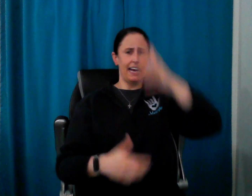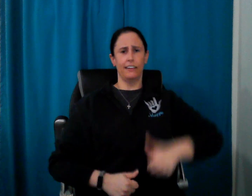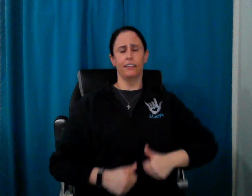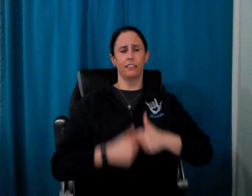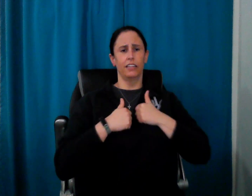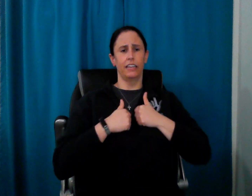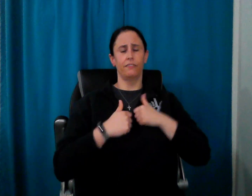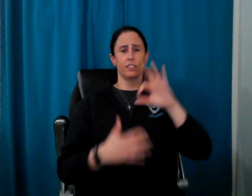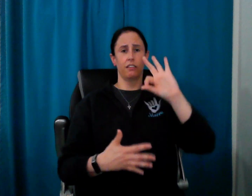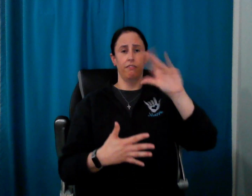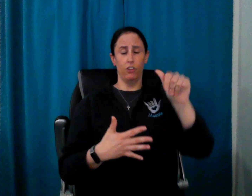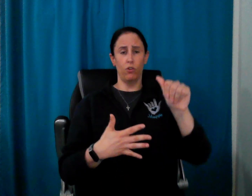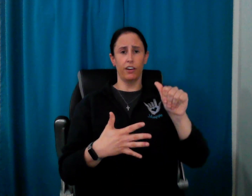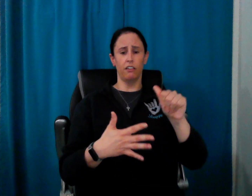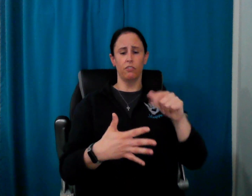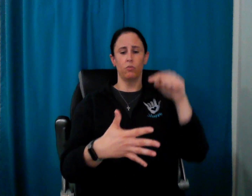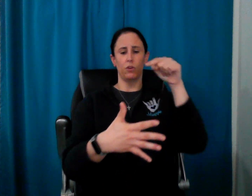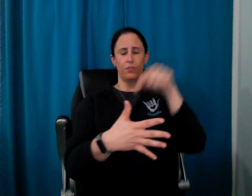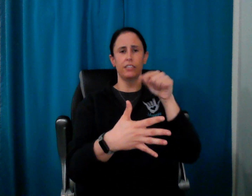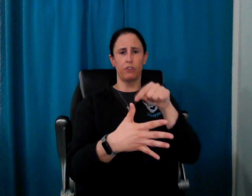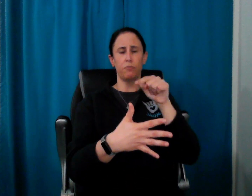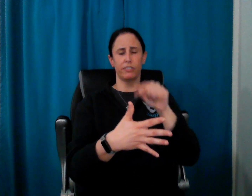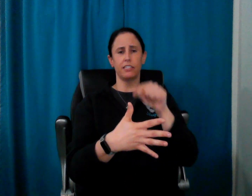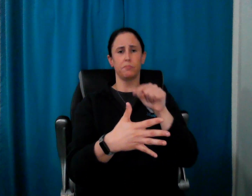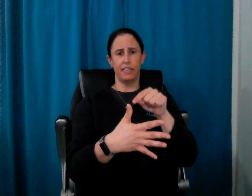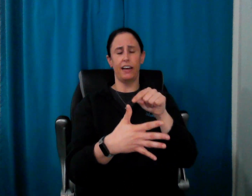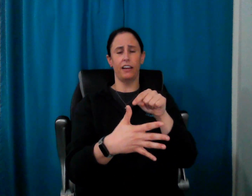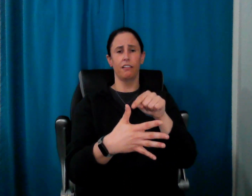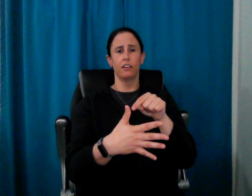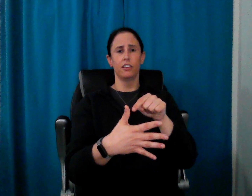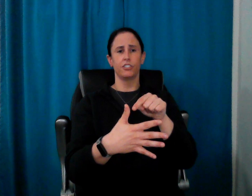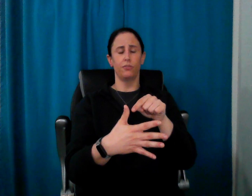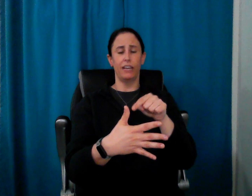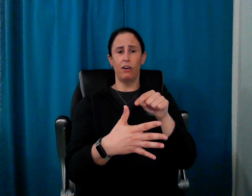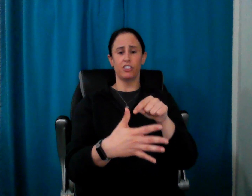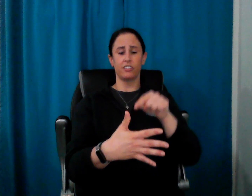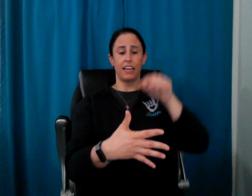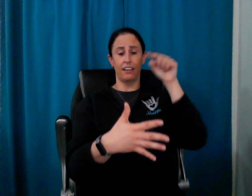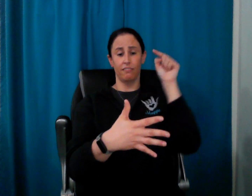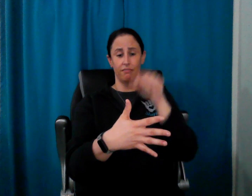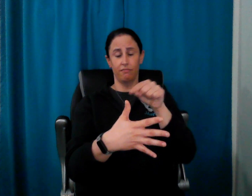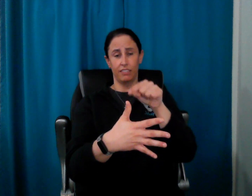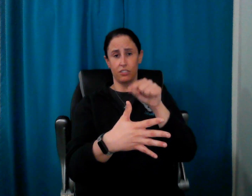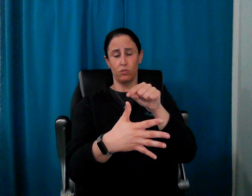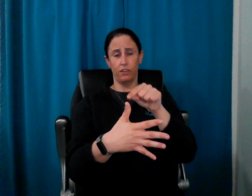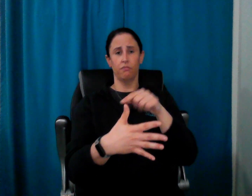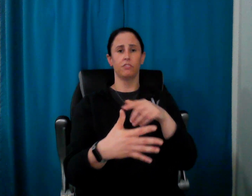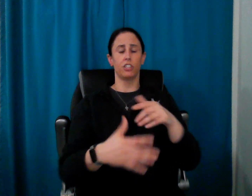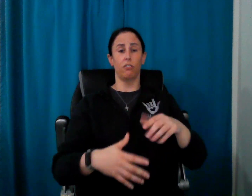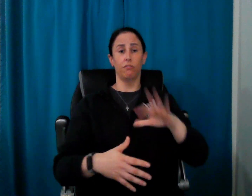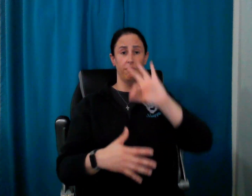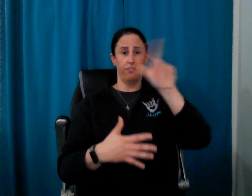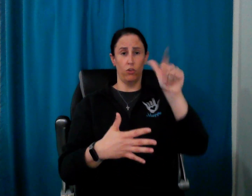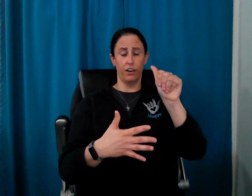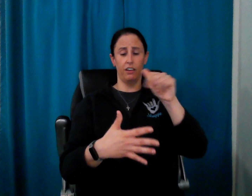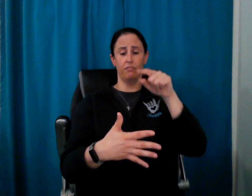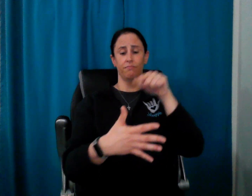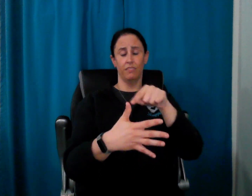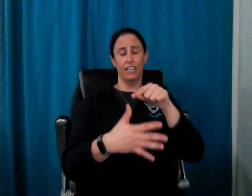dad lives Florida, well, this represents my dad. So now I just say this one. So Florida,